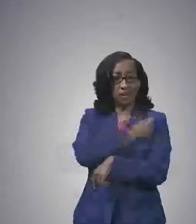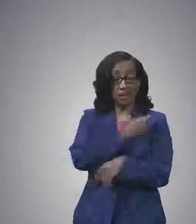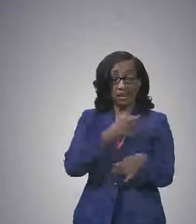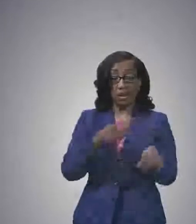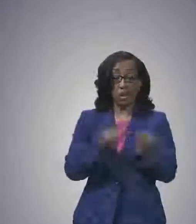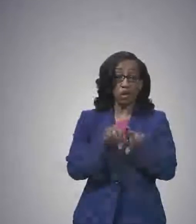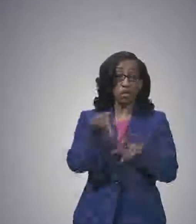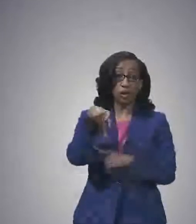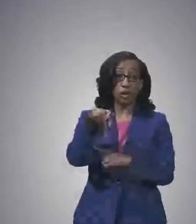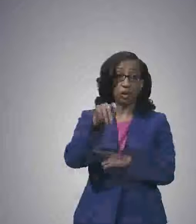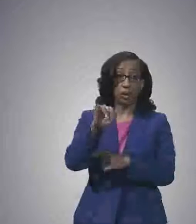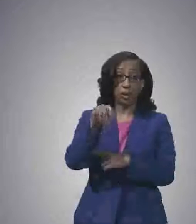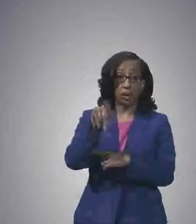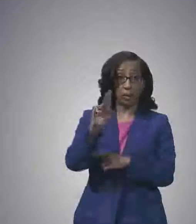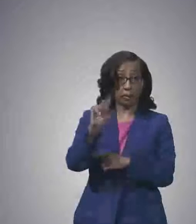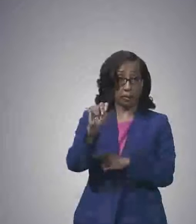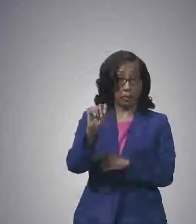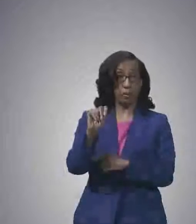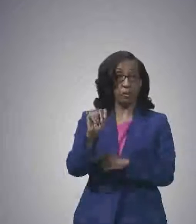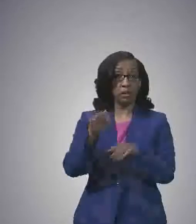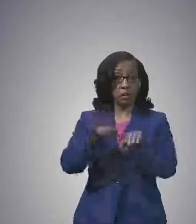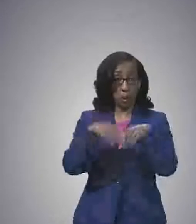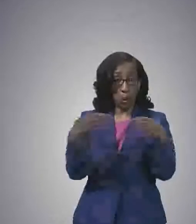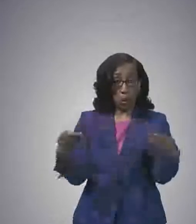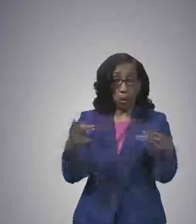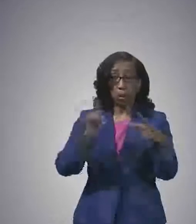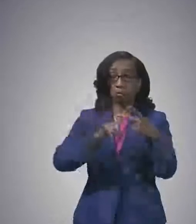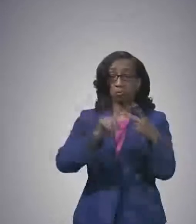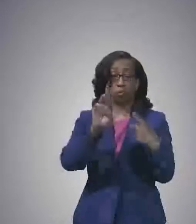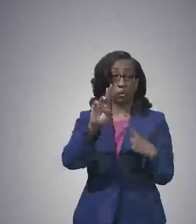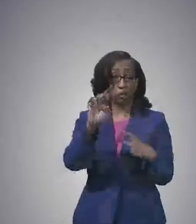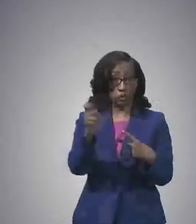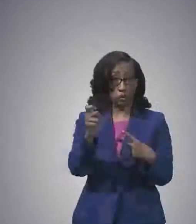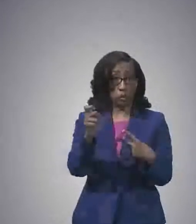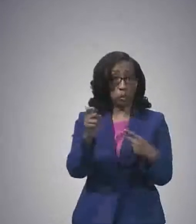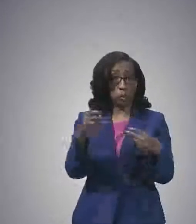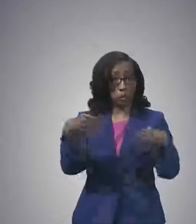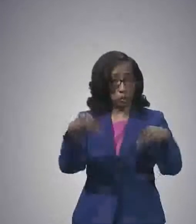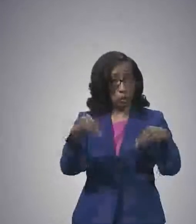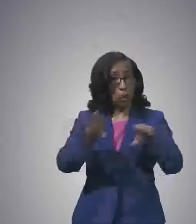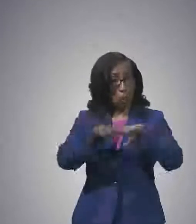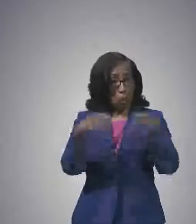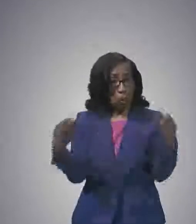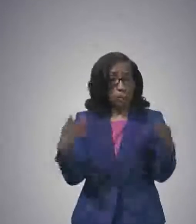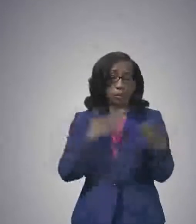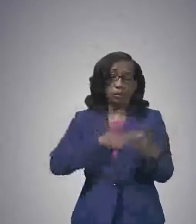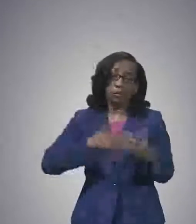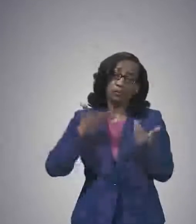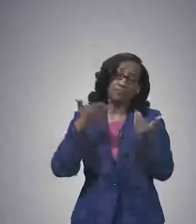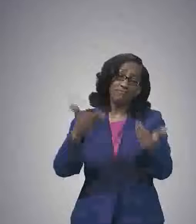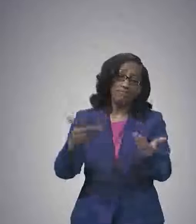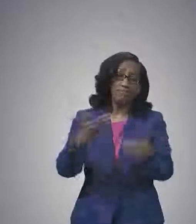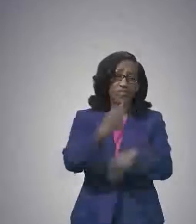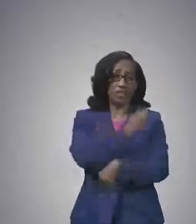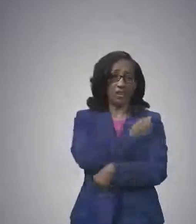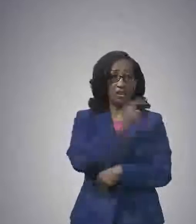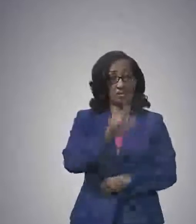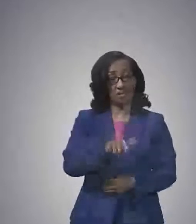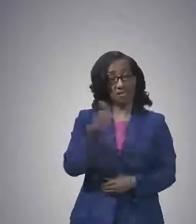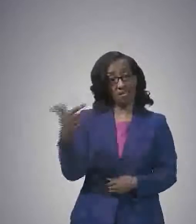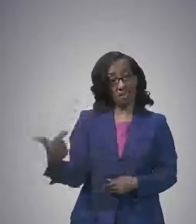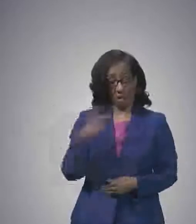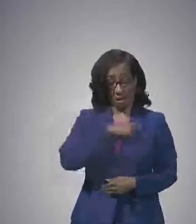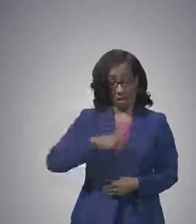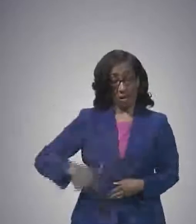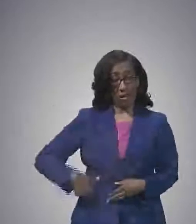open. All the drugstores are still vaccinating. Please get vaccinated. Now I'll turn it over to Mayor Lee